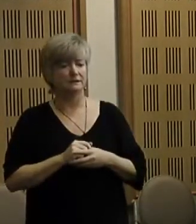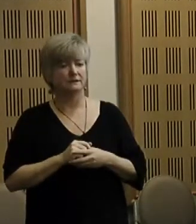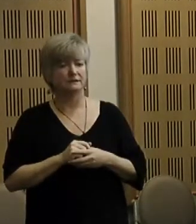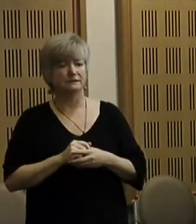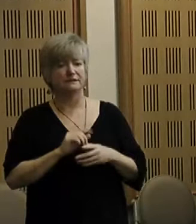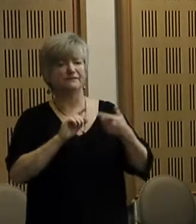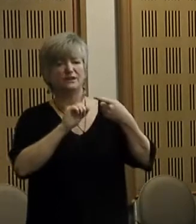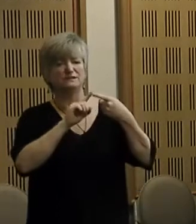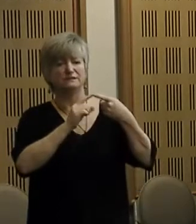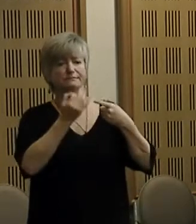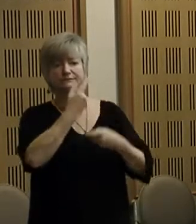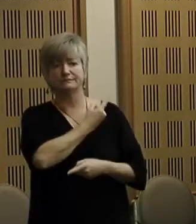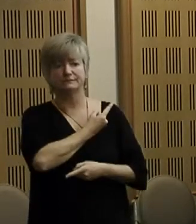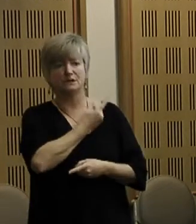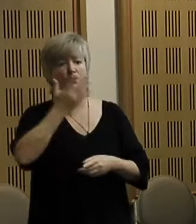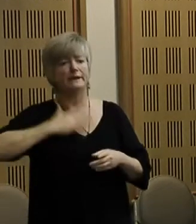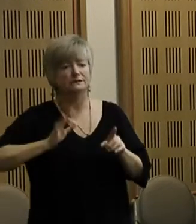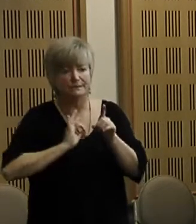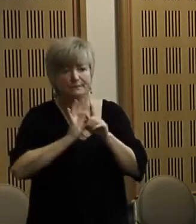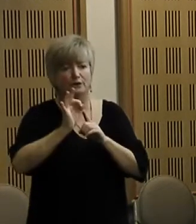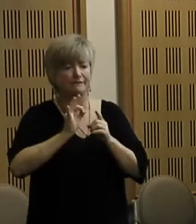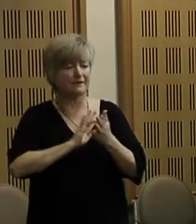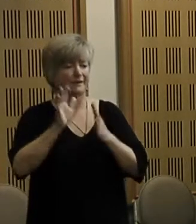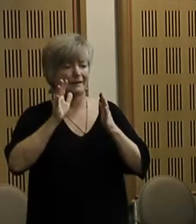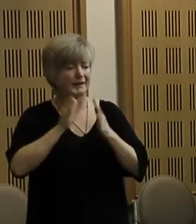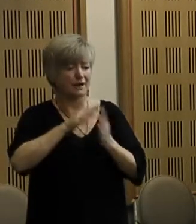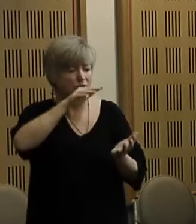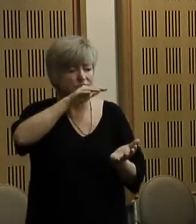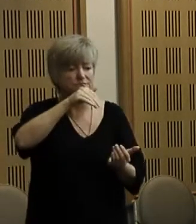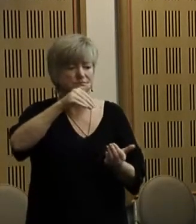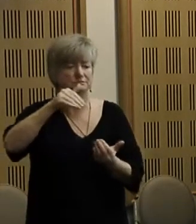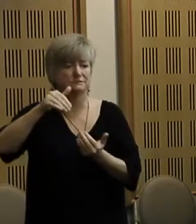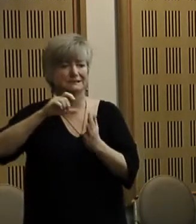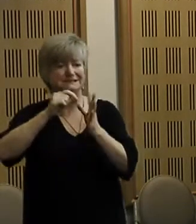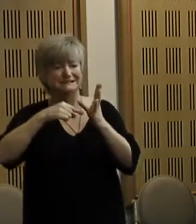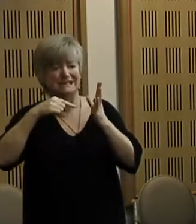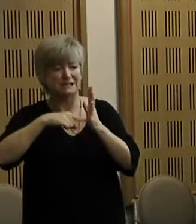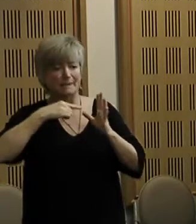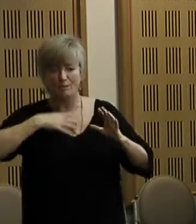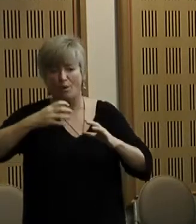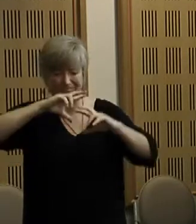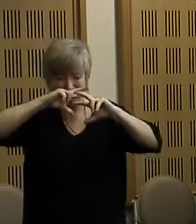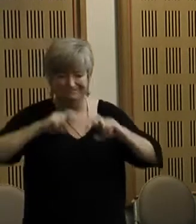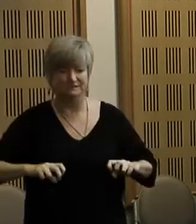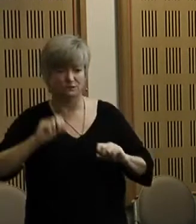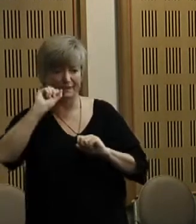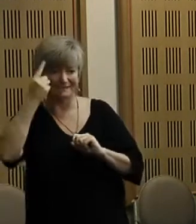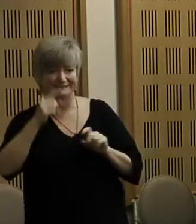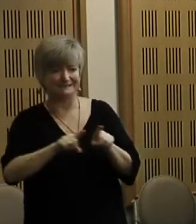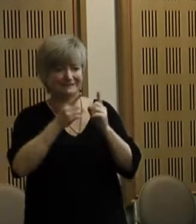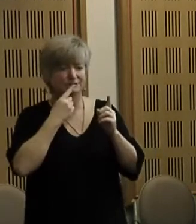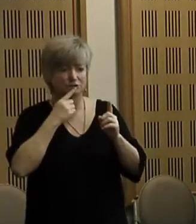not listed is we need to get better at collecting more data that can be interrogated more, so we can understand the different type